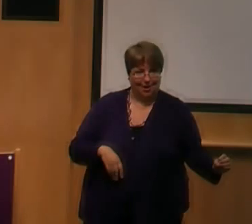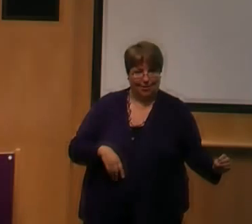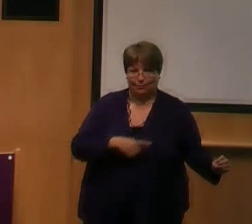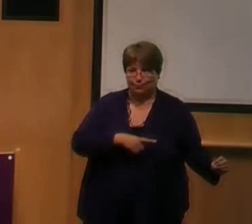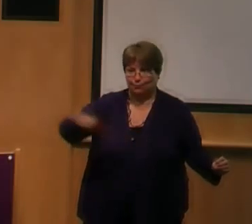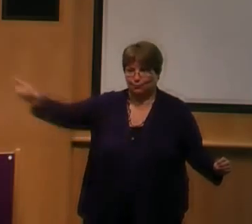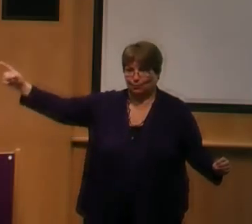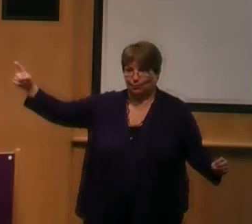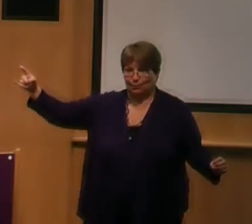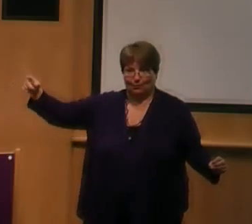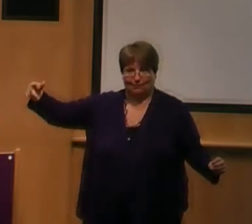start from both.